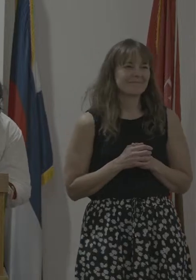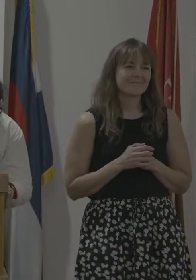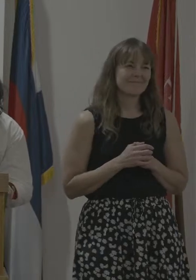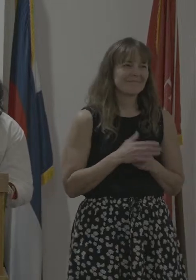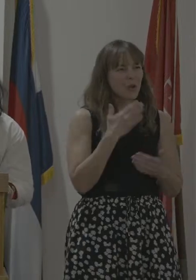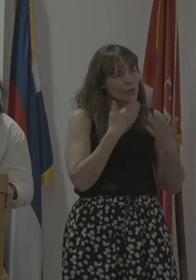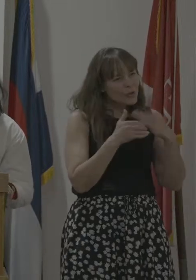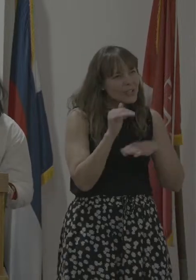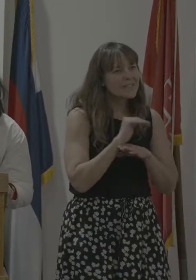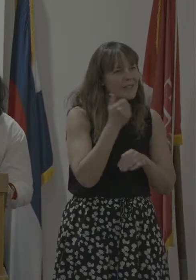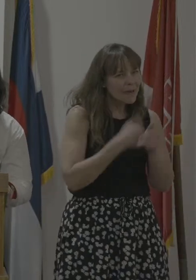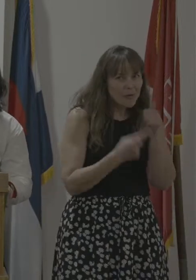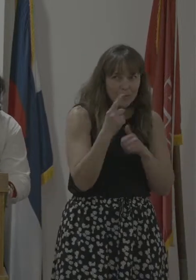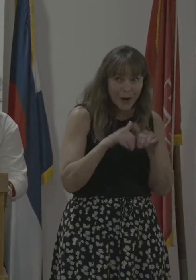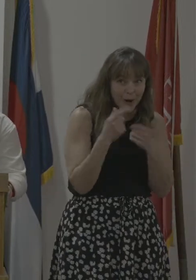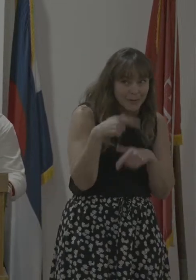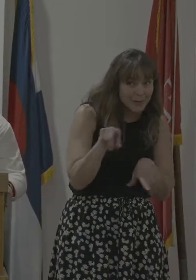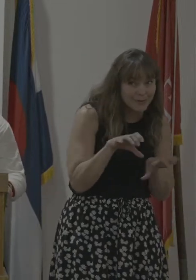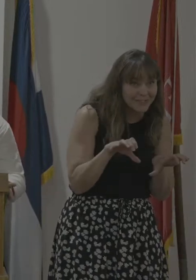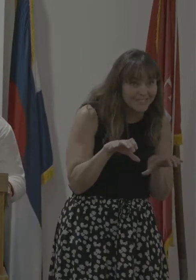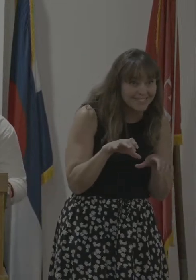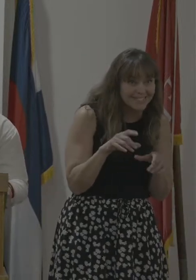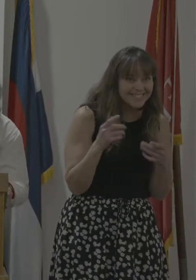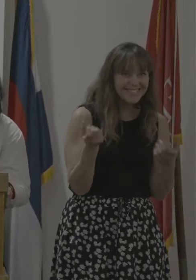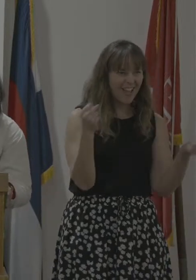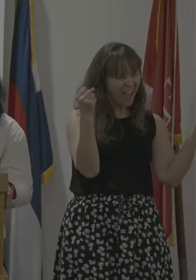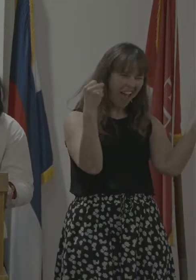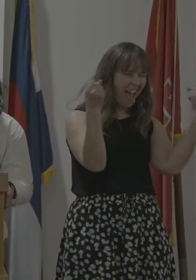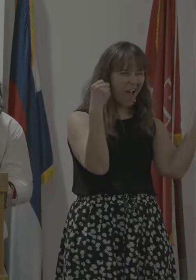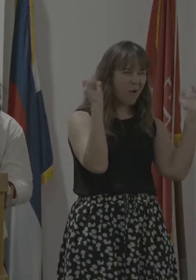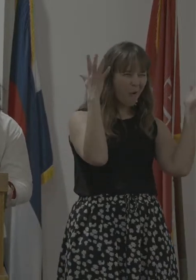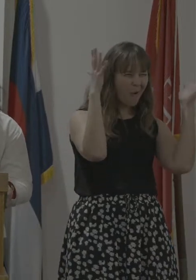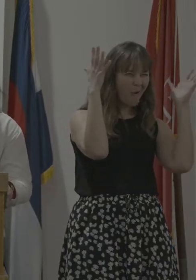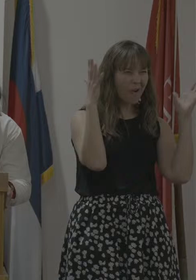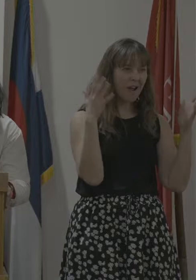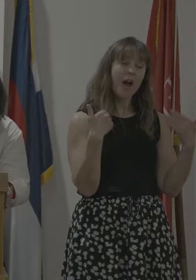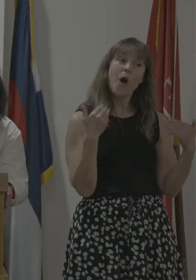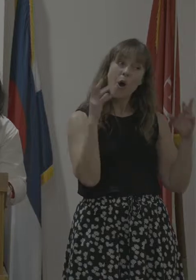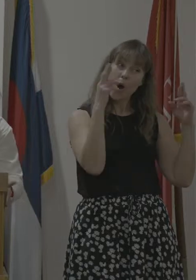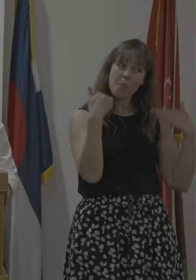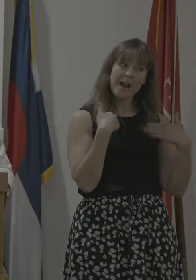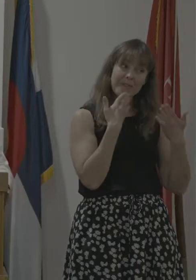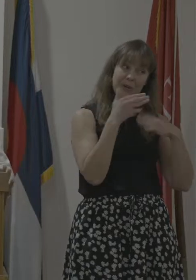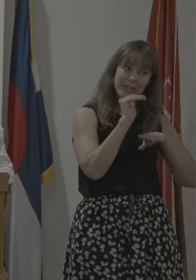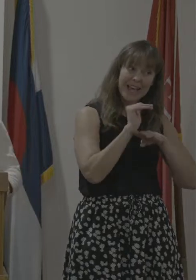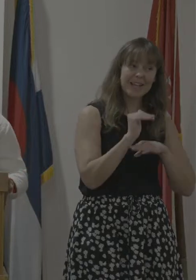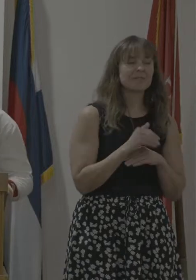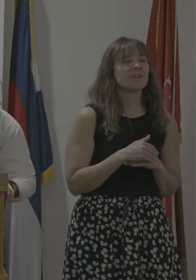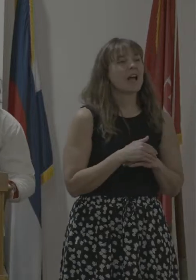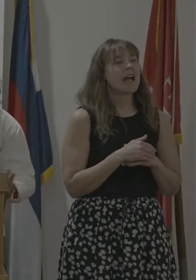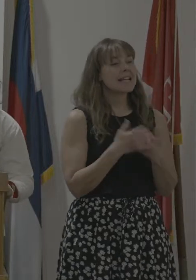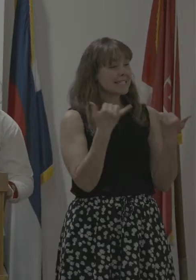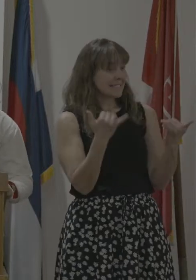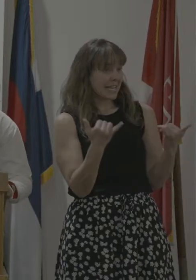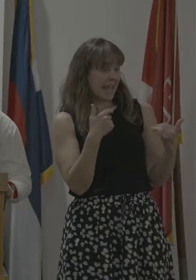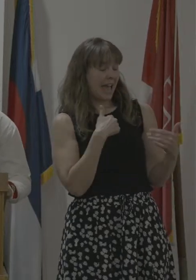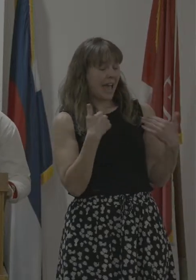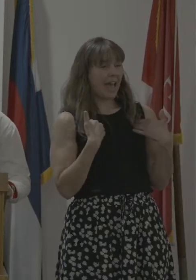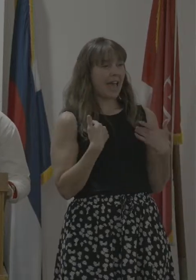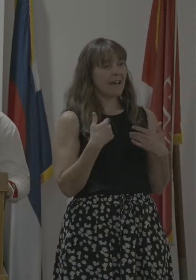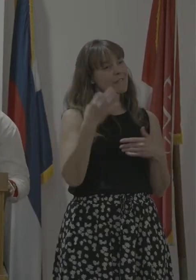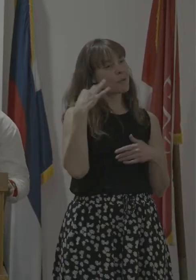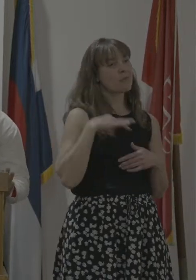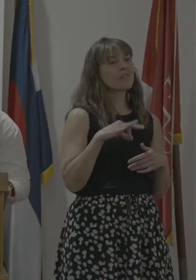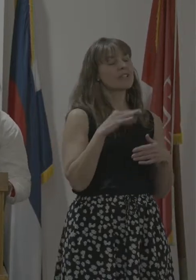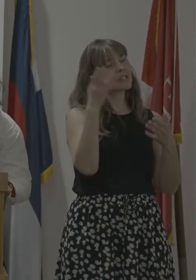Good evening, everyone. How we doing? Hope we're having a good night. All right. Today, I have the privilege